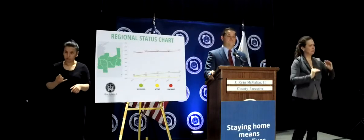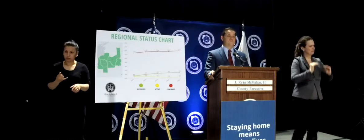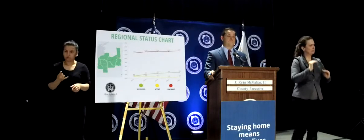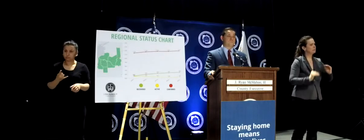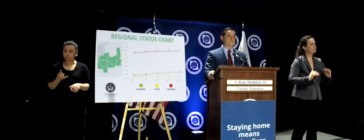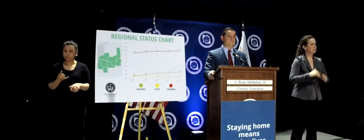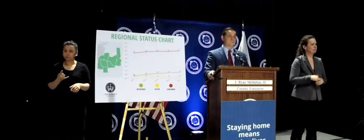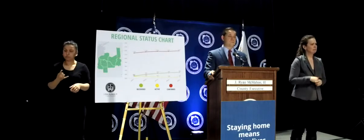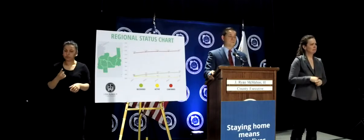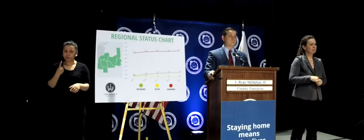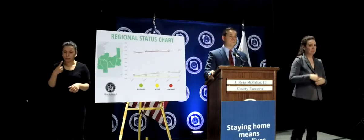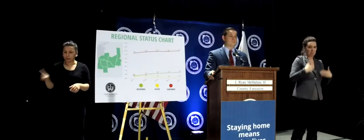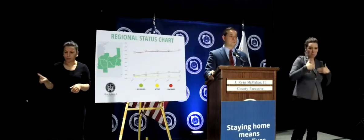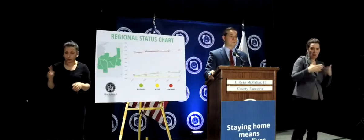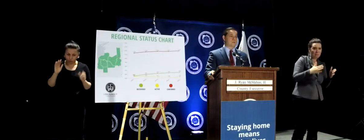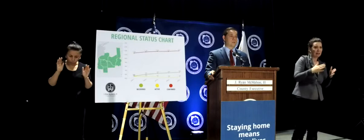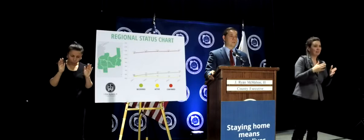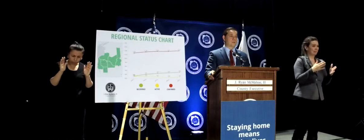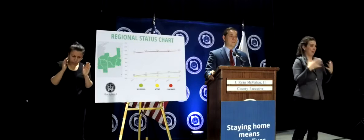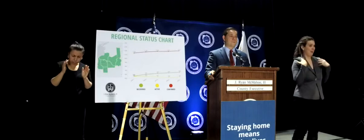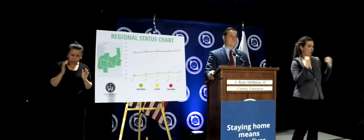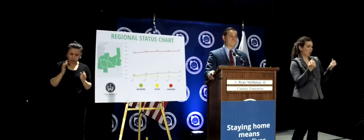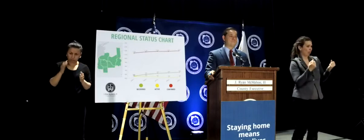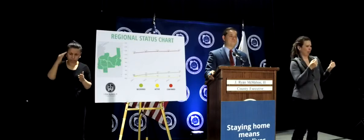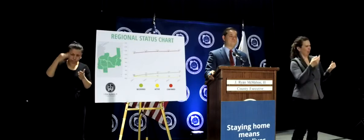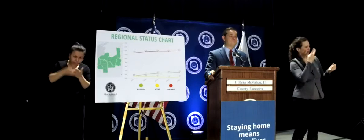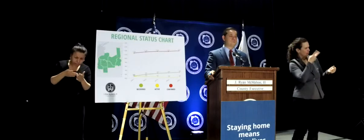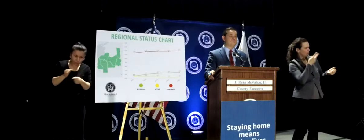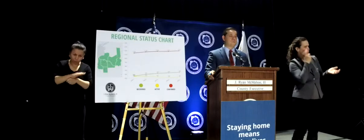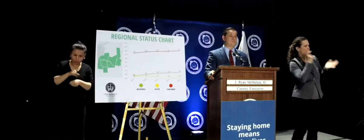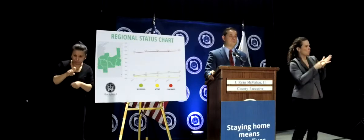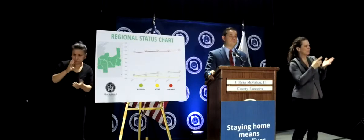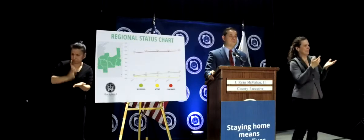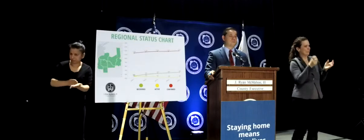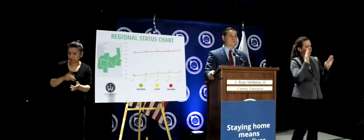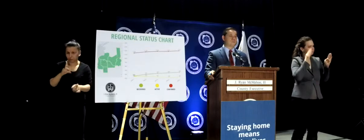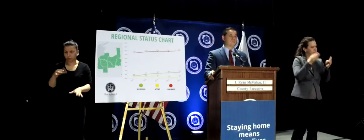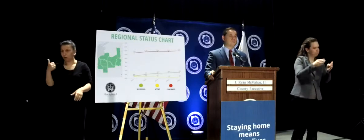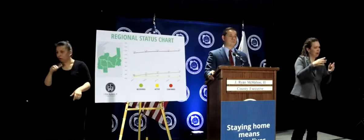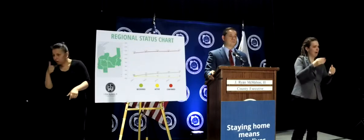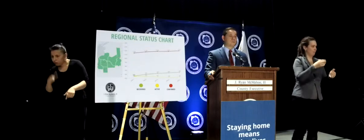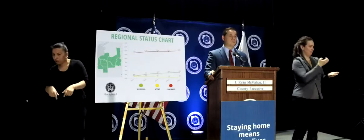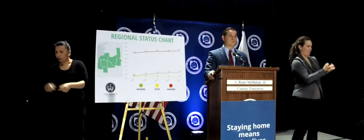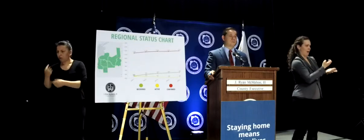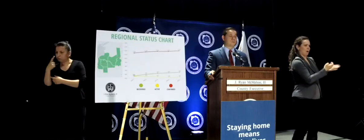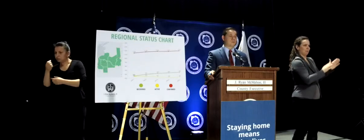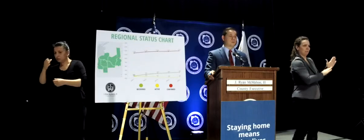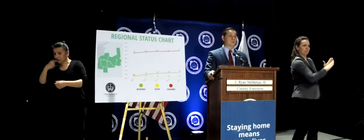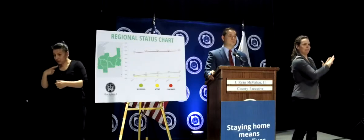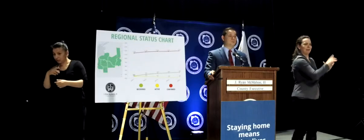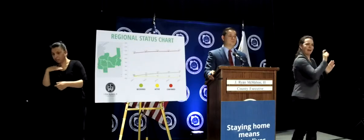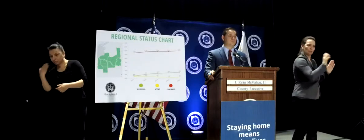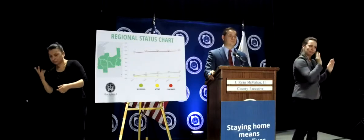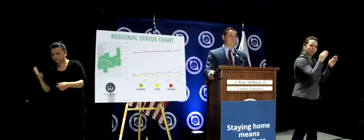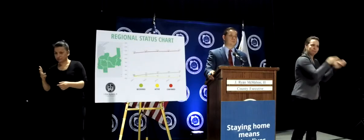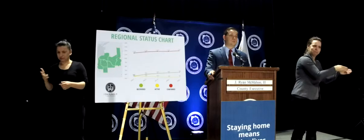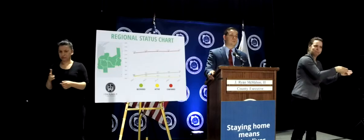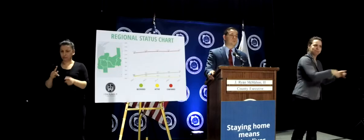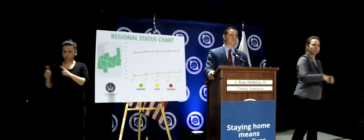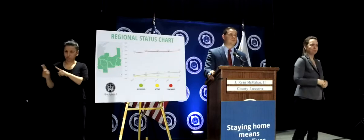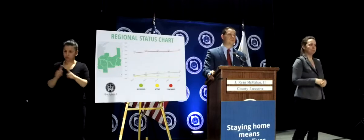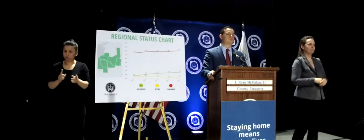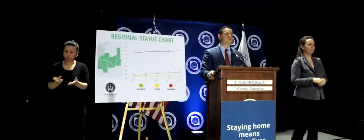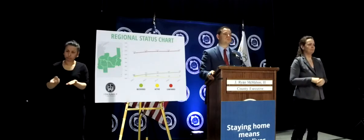recovery. Can you kind of talk about what events that you're aware of that are being canceled? Like, for example, Taste of Syracuse, and have any of